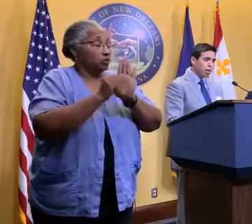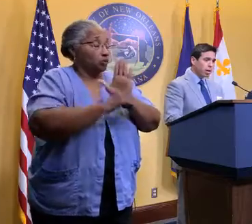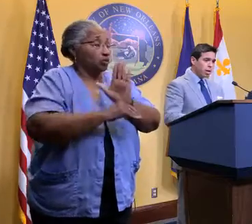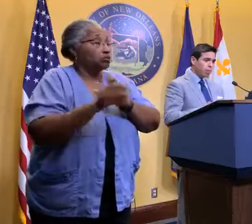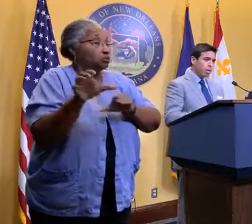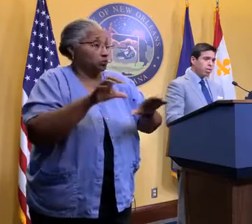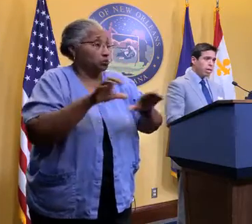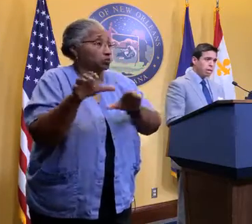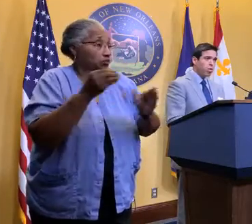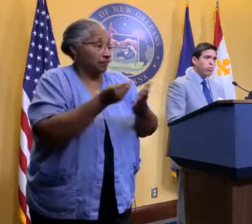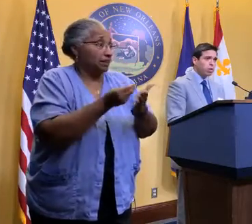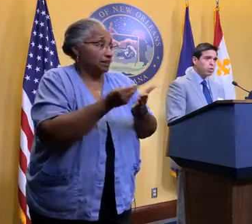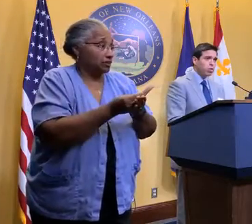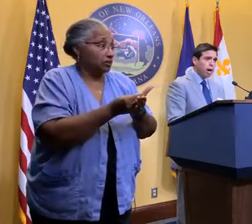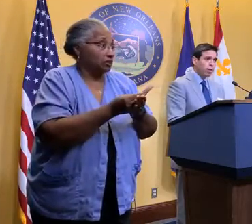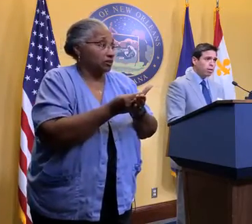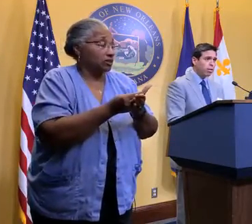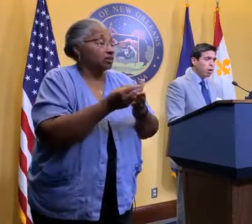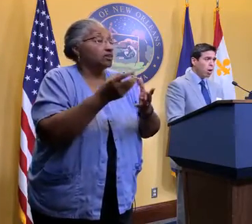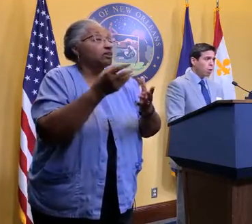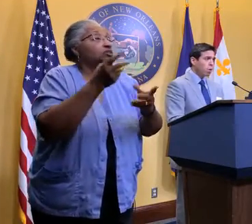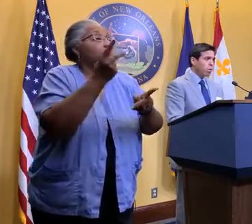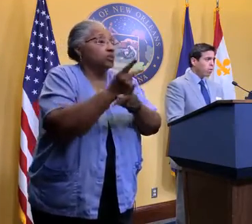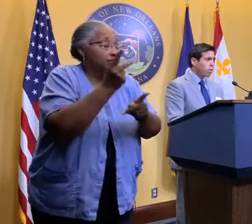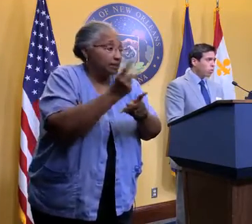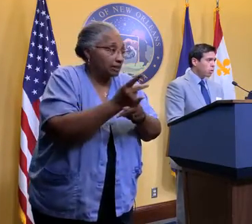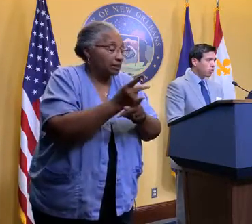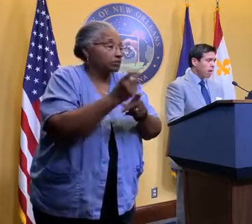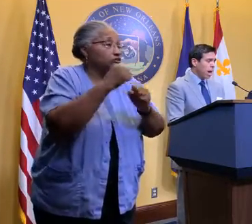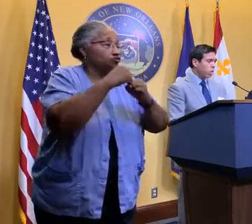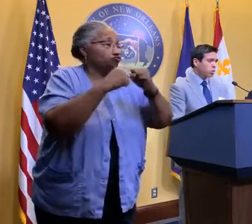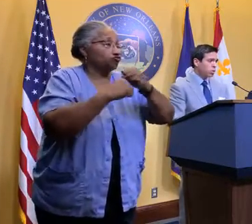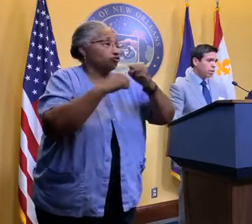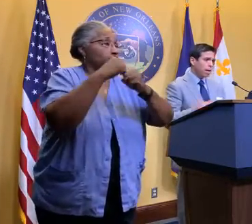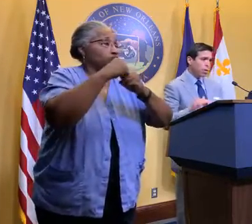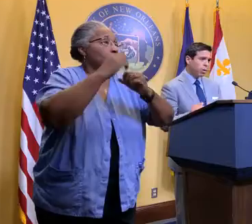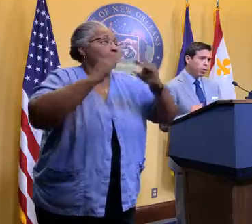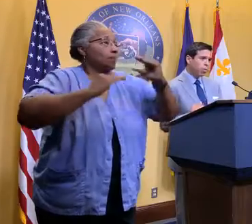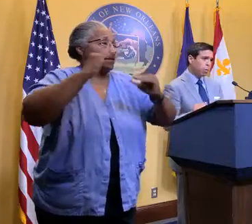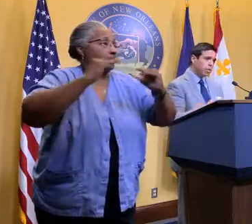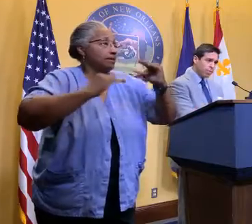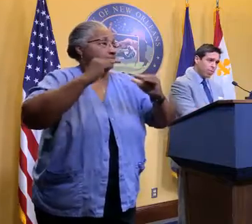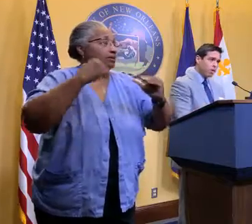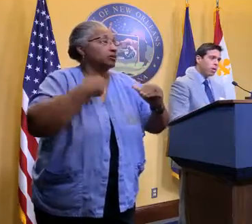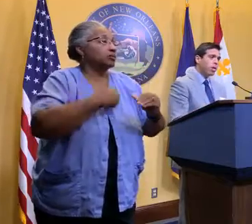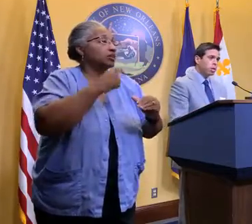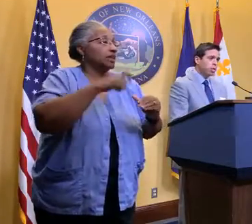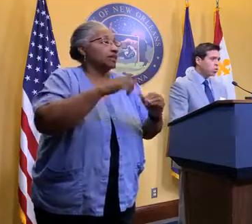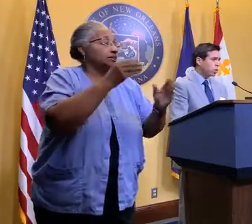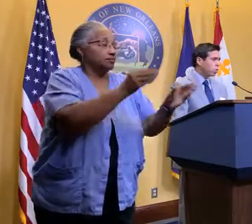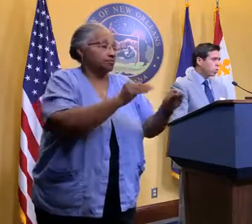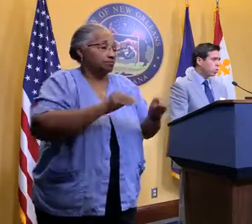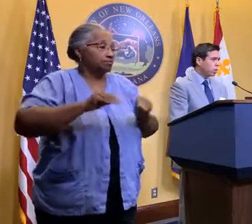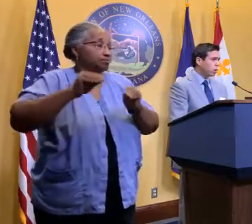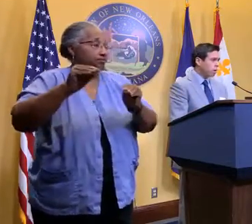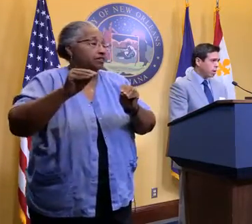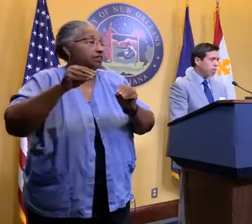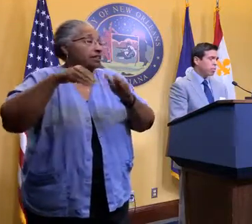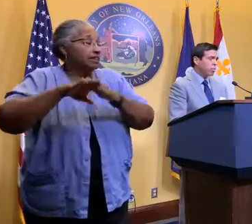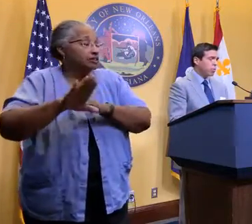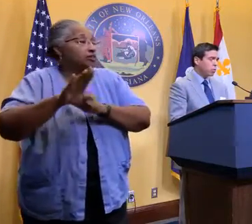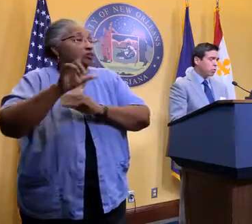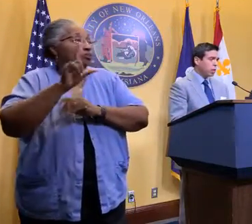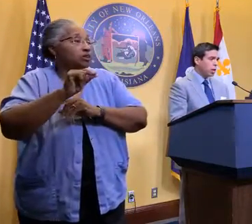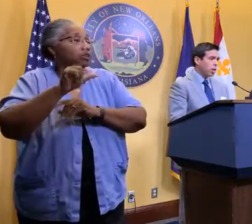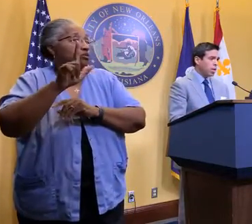financially speaking, is maintain a structural balance. One of the fears that we had was to carry over a deficit into 2021, and